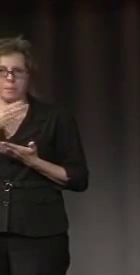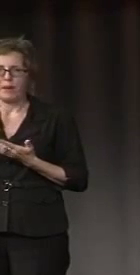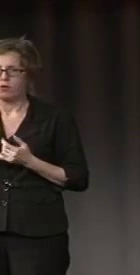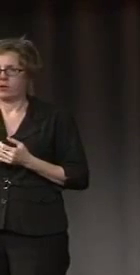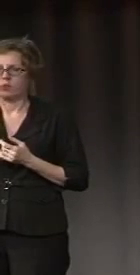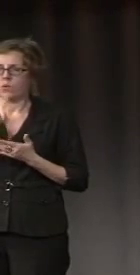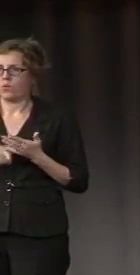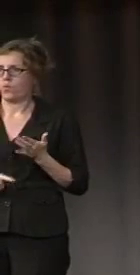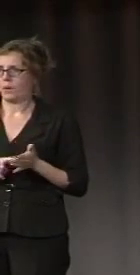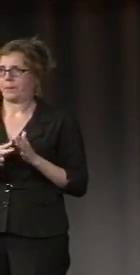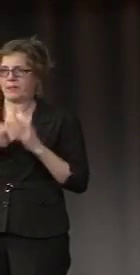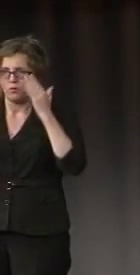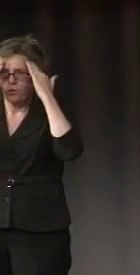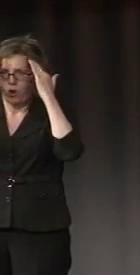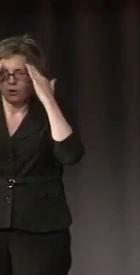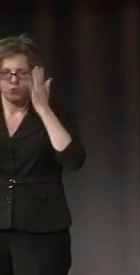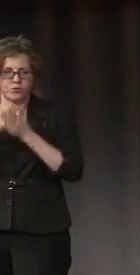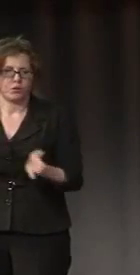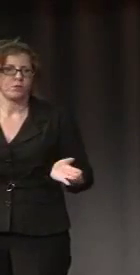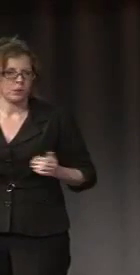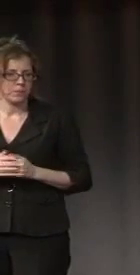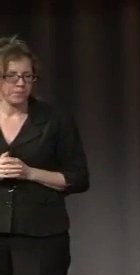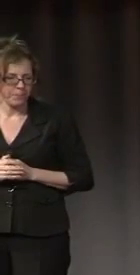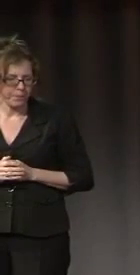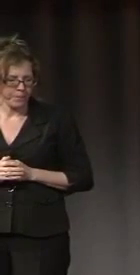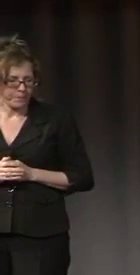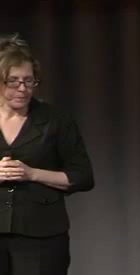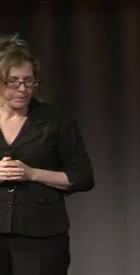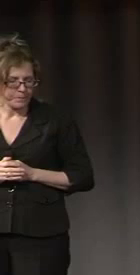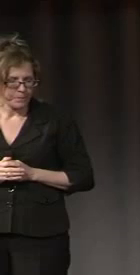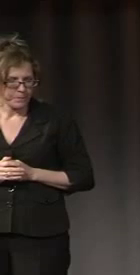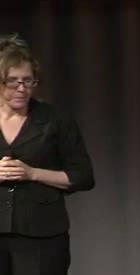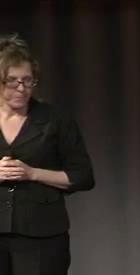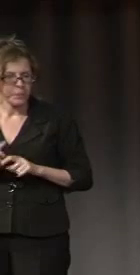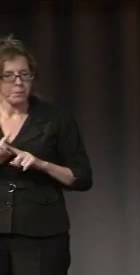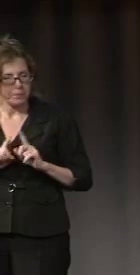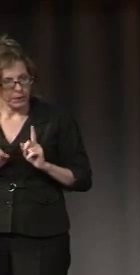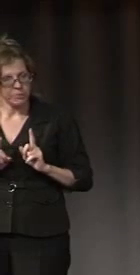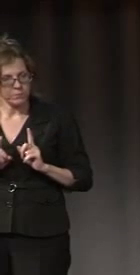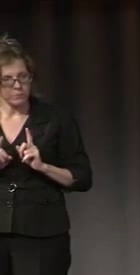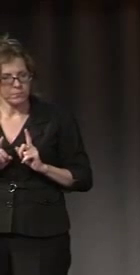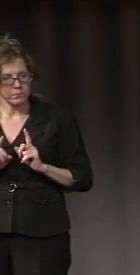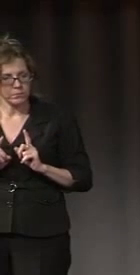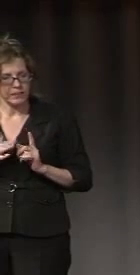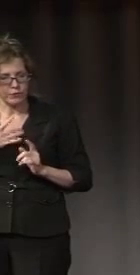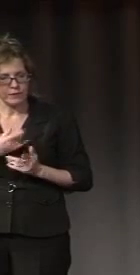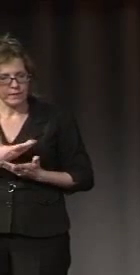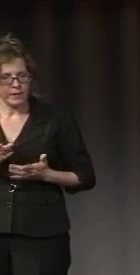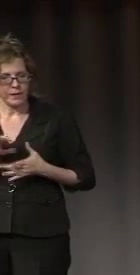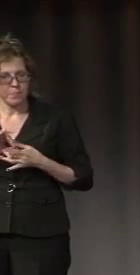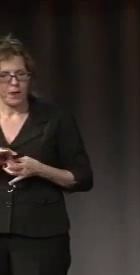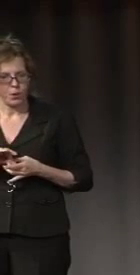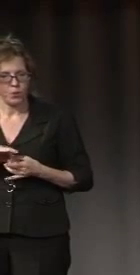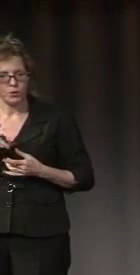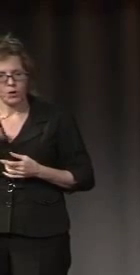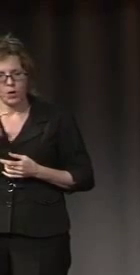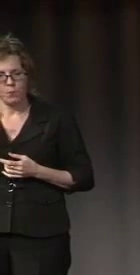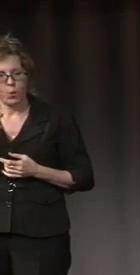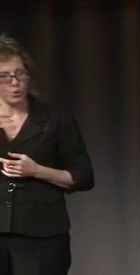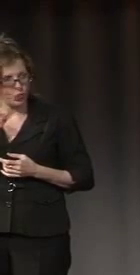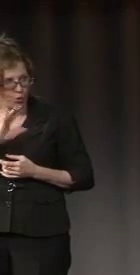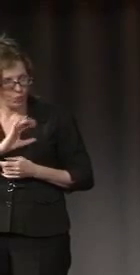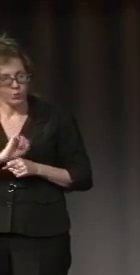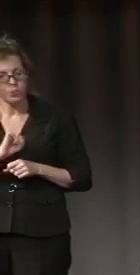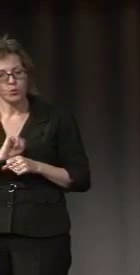but the insistence in Professor Poggio's work on the fact that learning is the key to